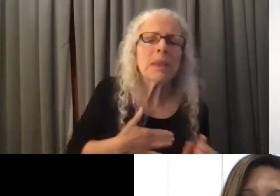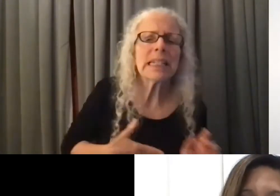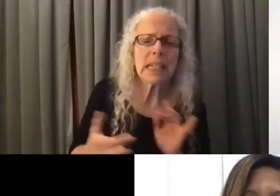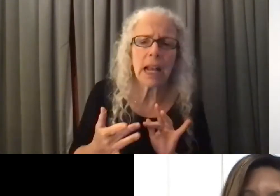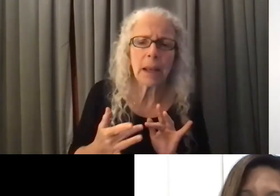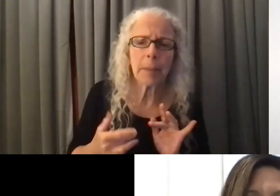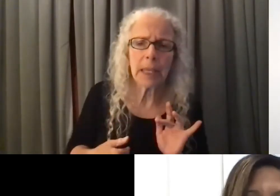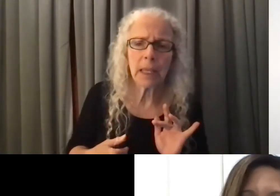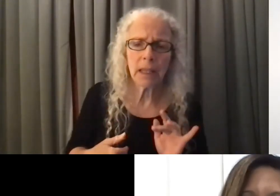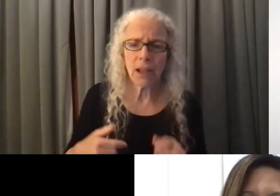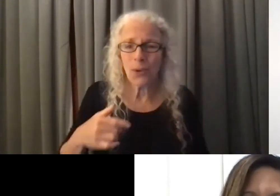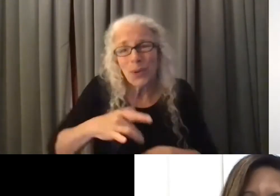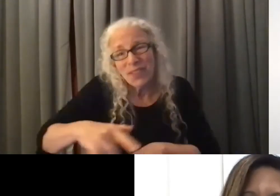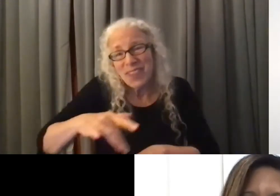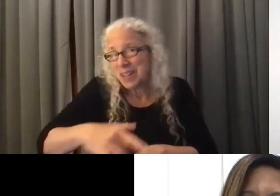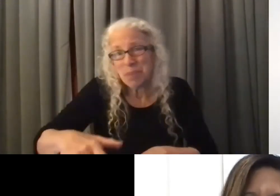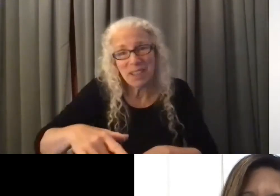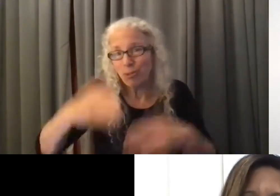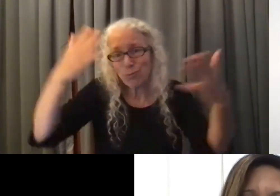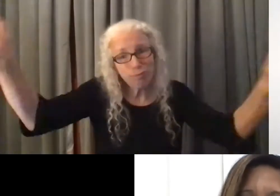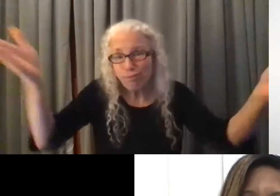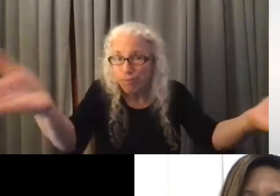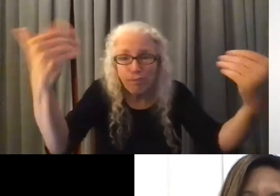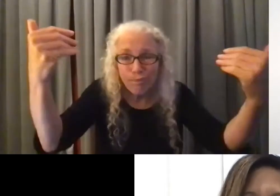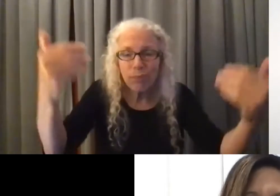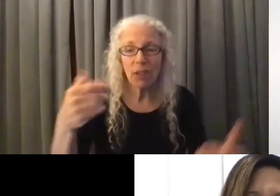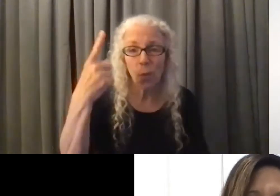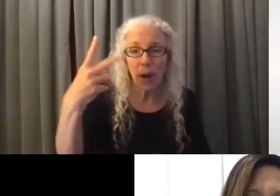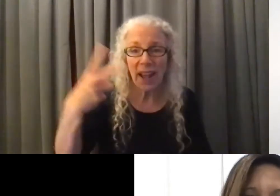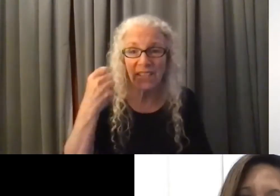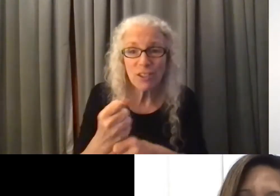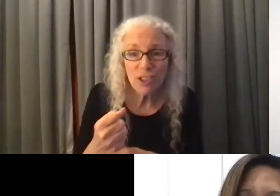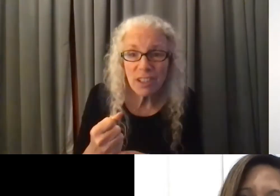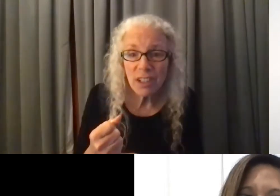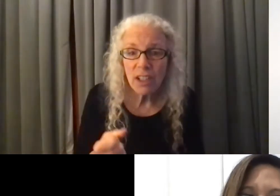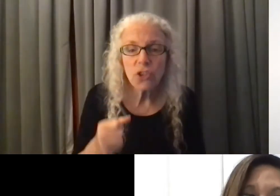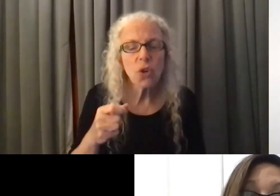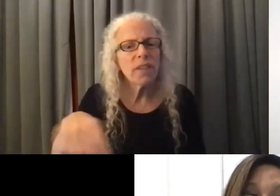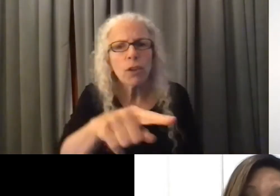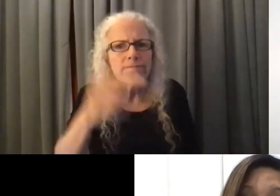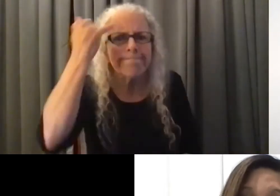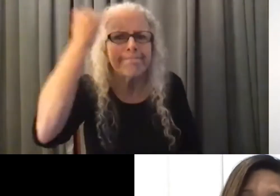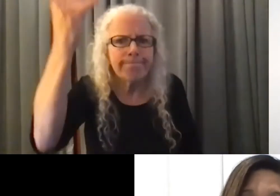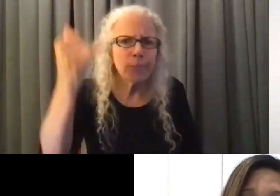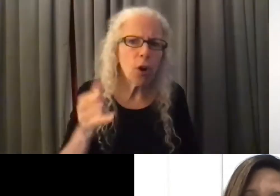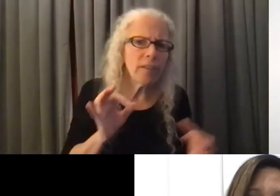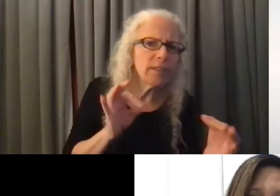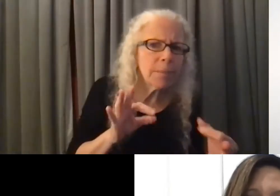been available since the beginning, since we started about 1.5 years ago. So if you have any feedback or ideas on how we can improve, I